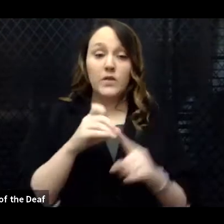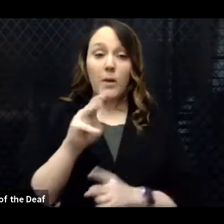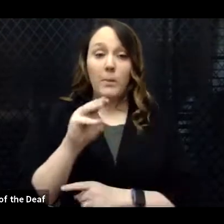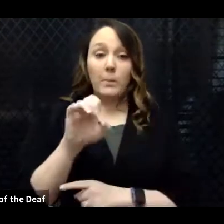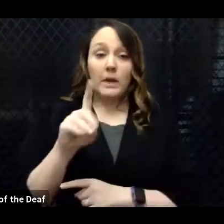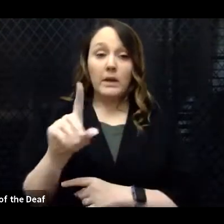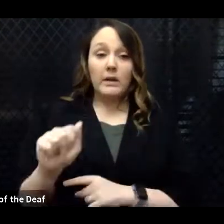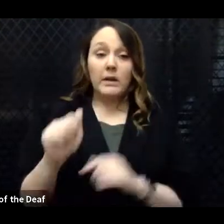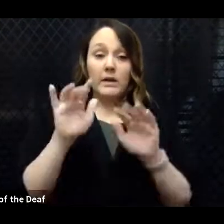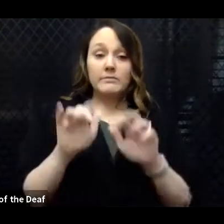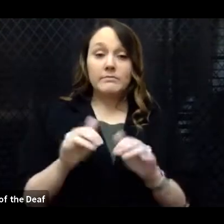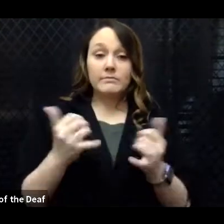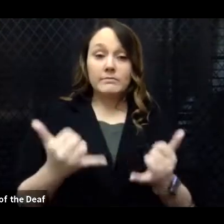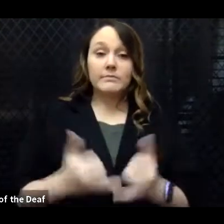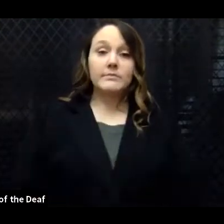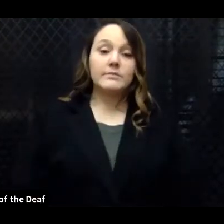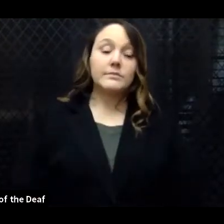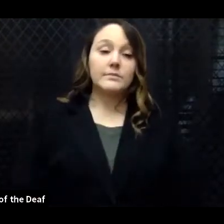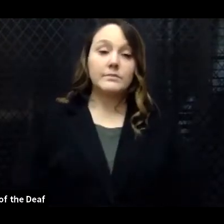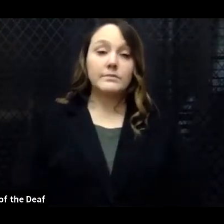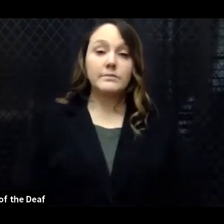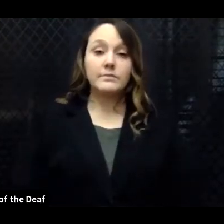box.